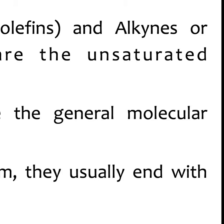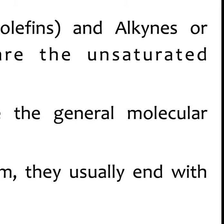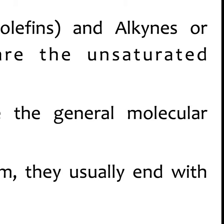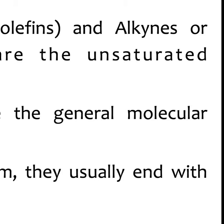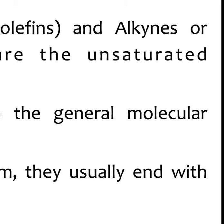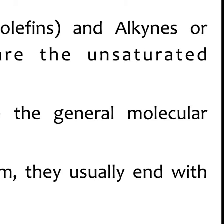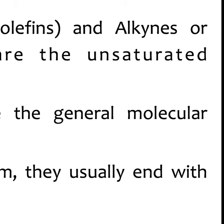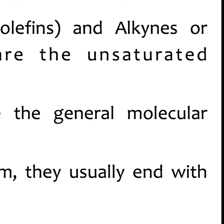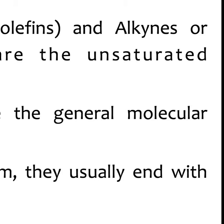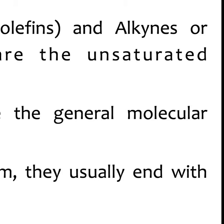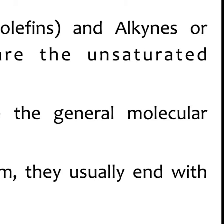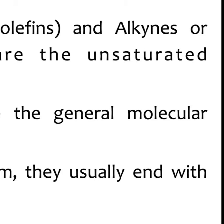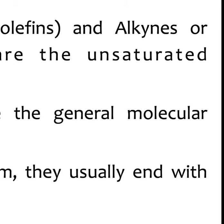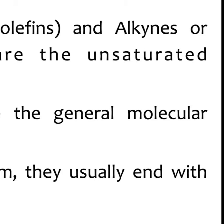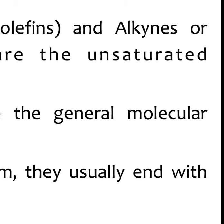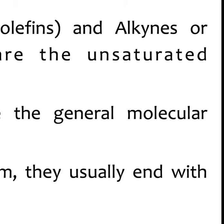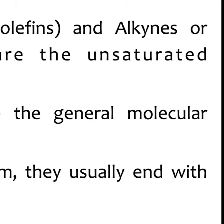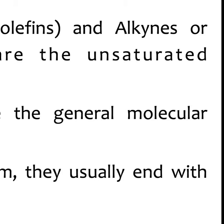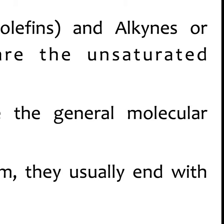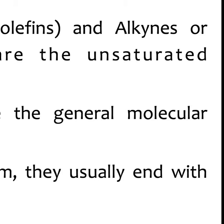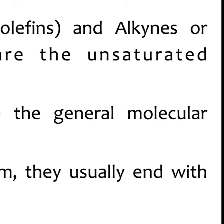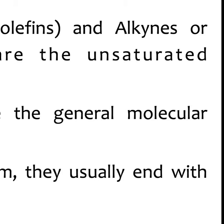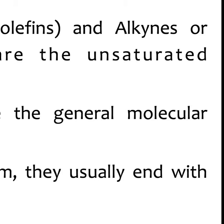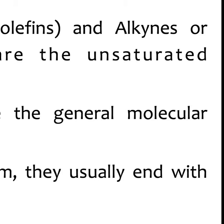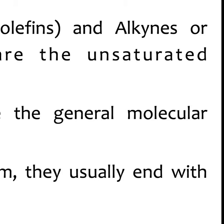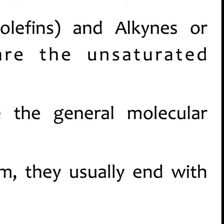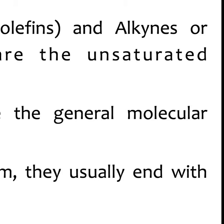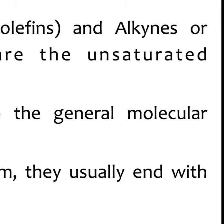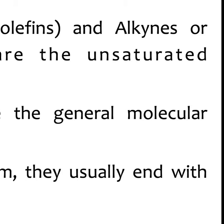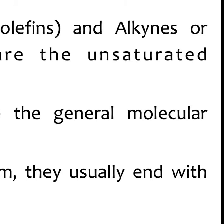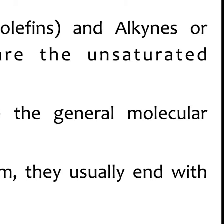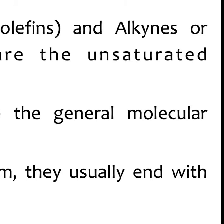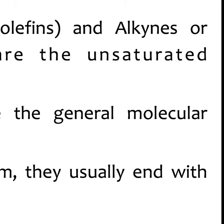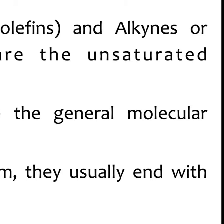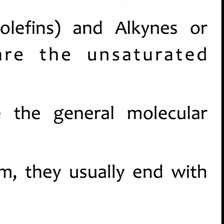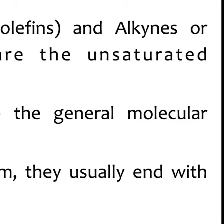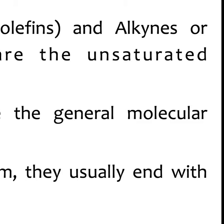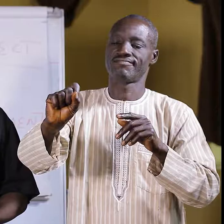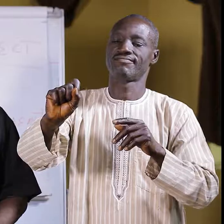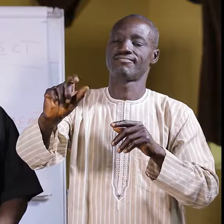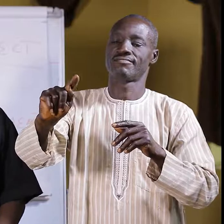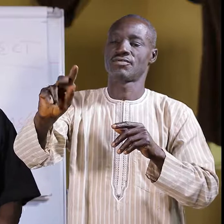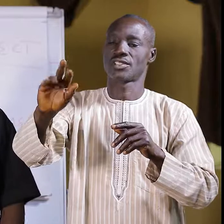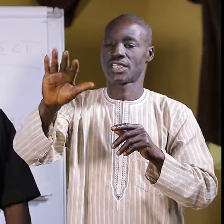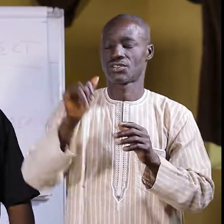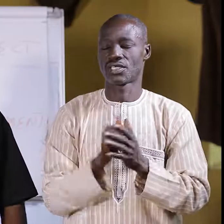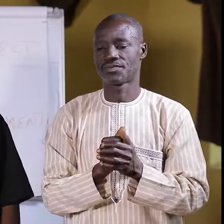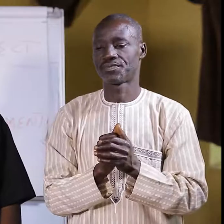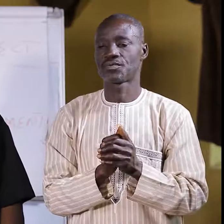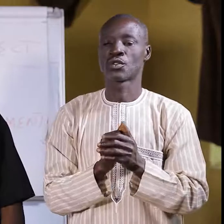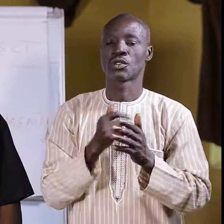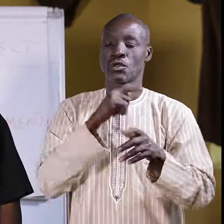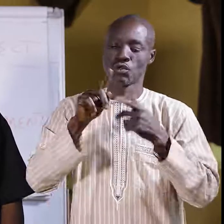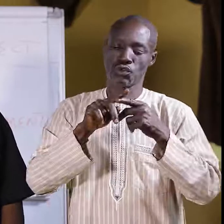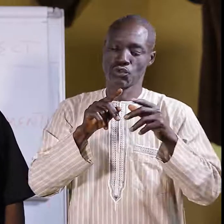acetylene. Both of them are unsaturated hydrocarbon. Like I said, because we are going to deal